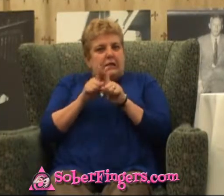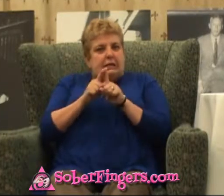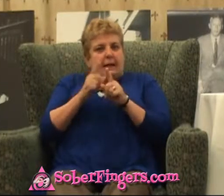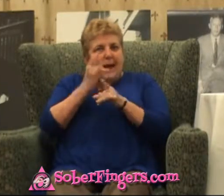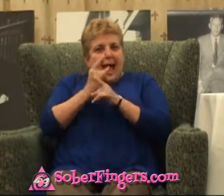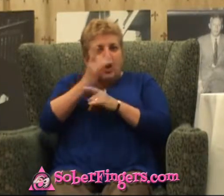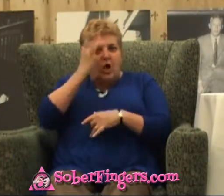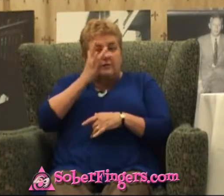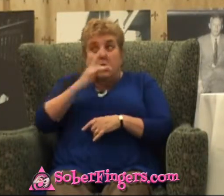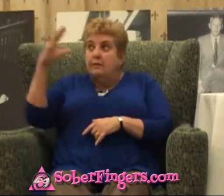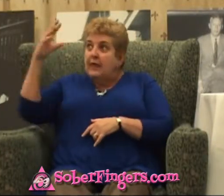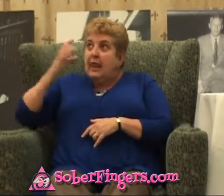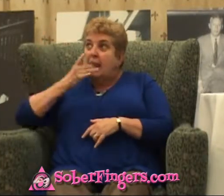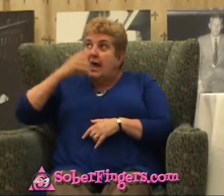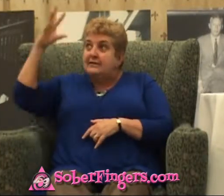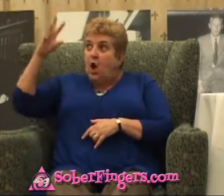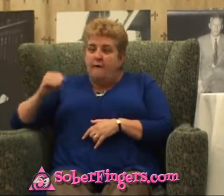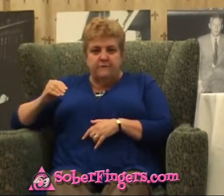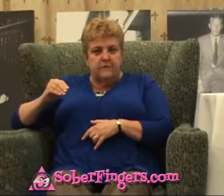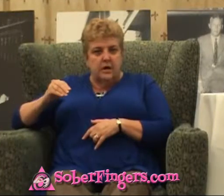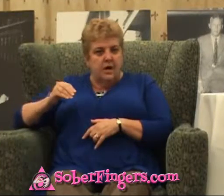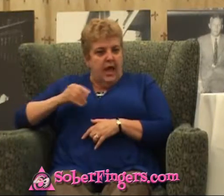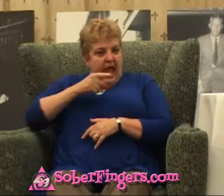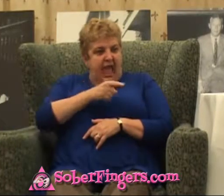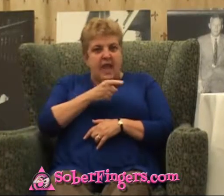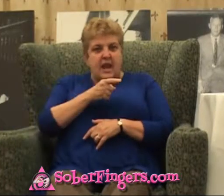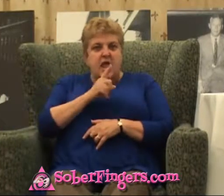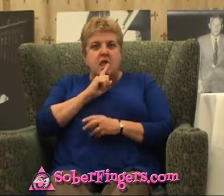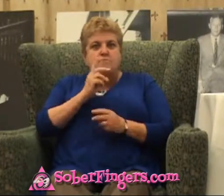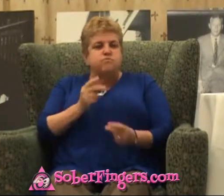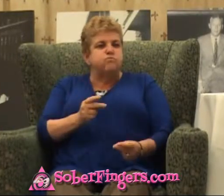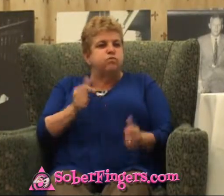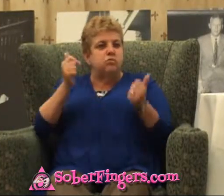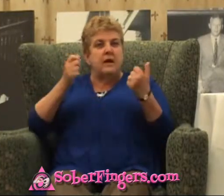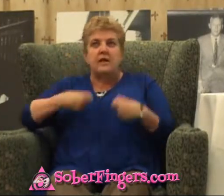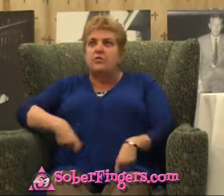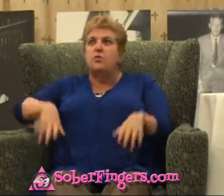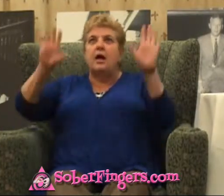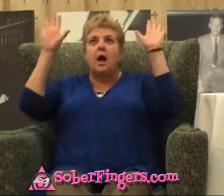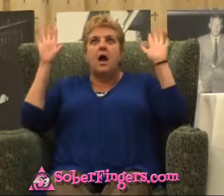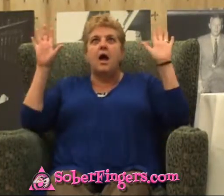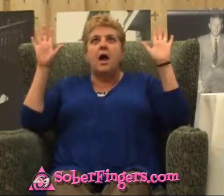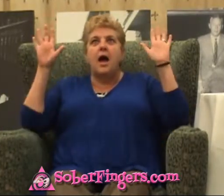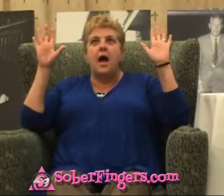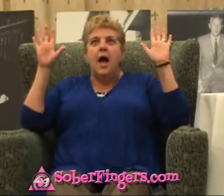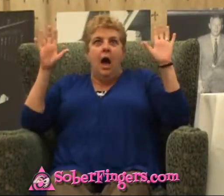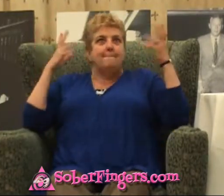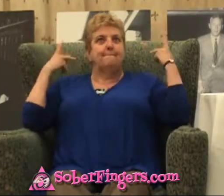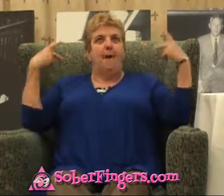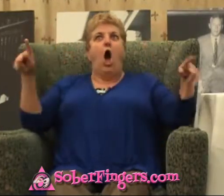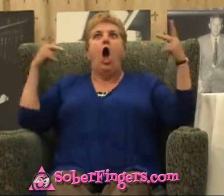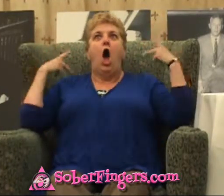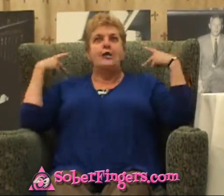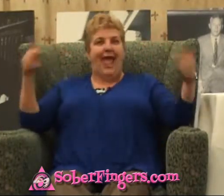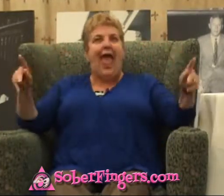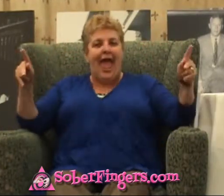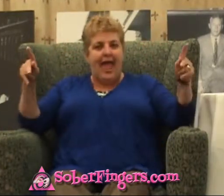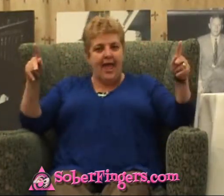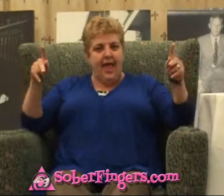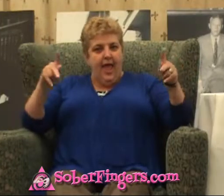off the lights, and I swear that little hamster threw his arms up in the air and yelled, "Partay!" And he jumped on that wheel, and